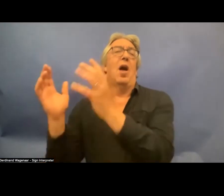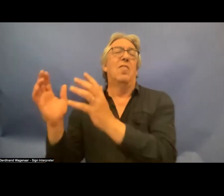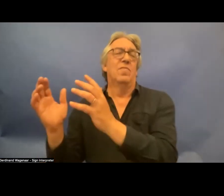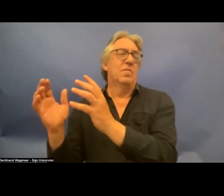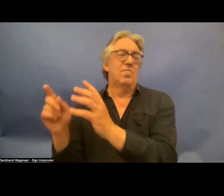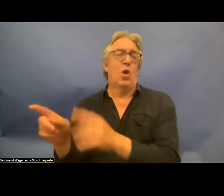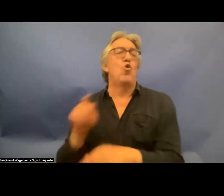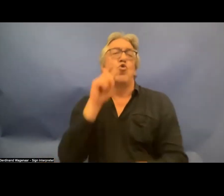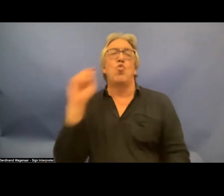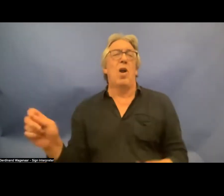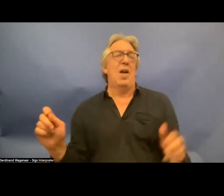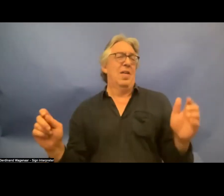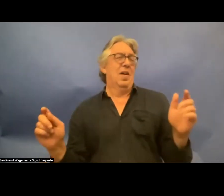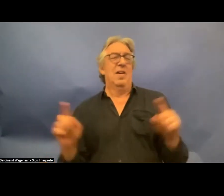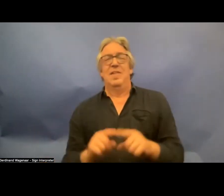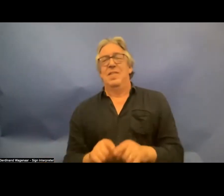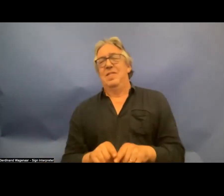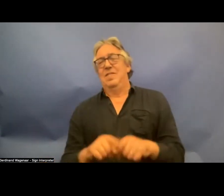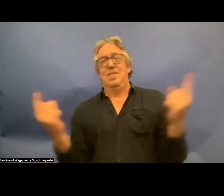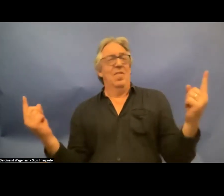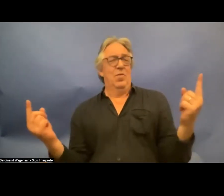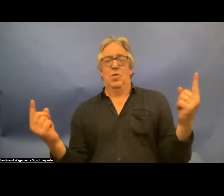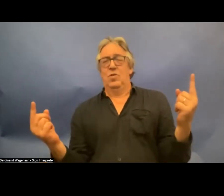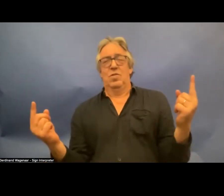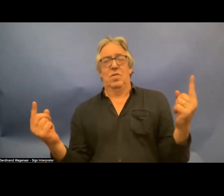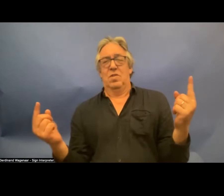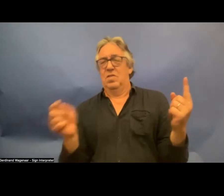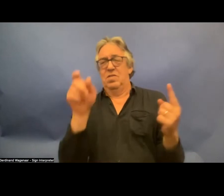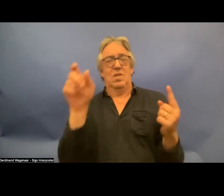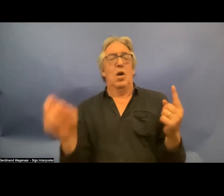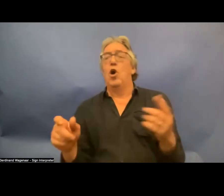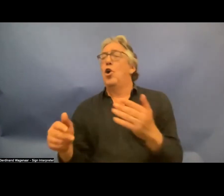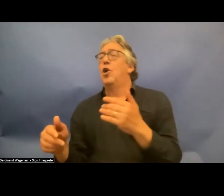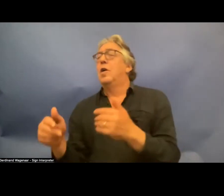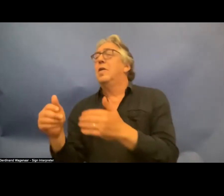situation of non-disabled and disabled individuals. Thank you.